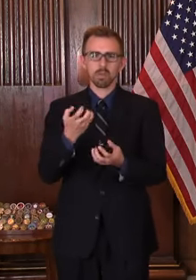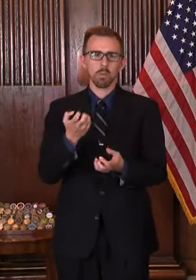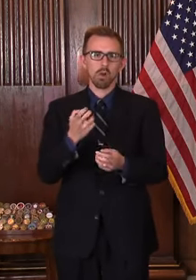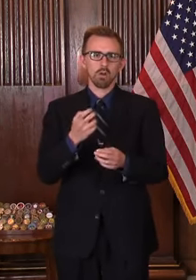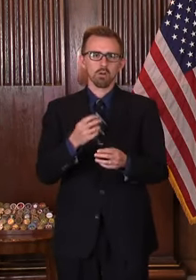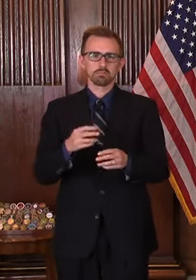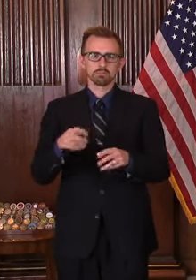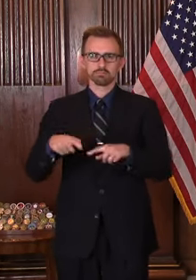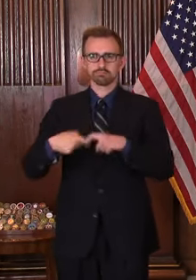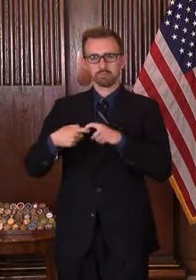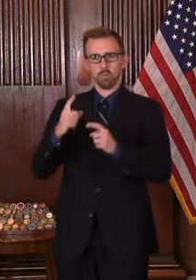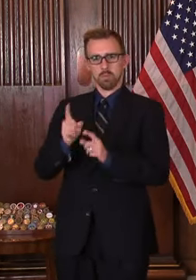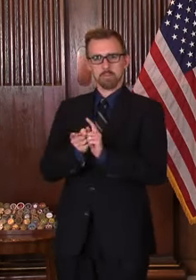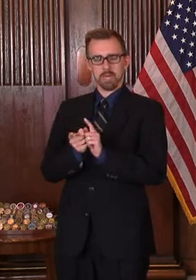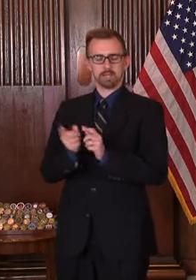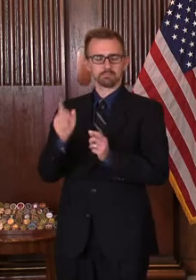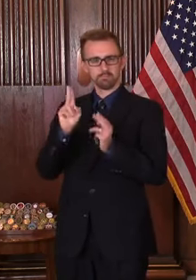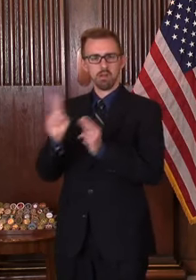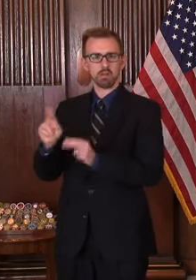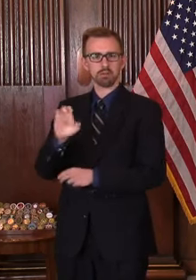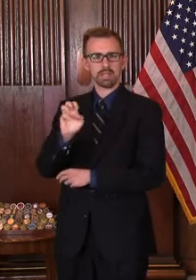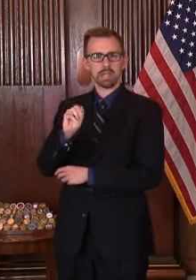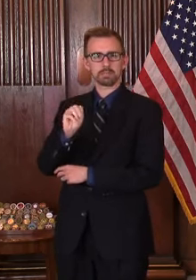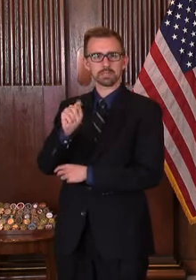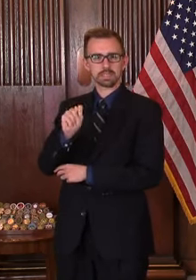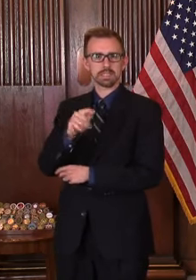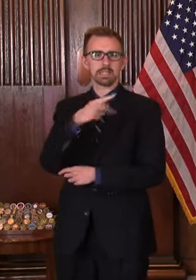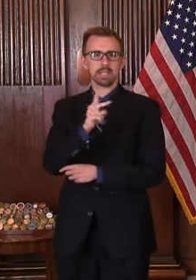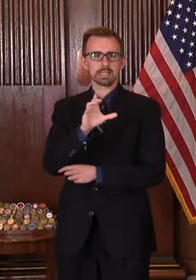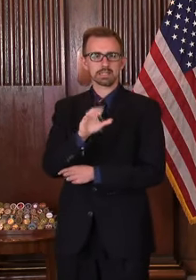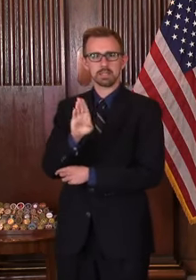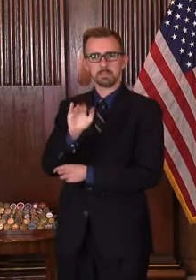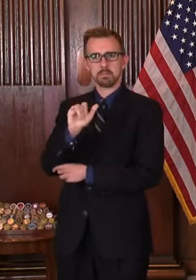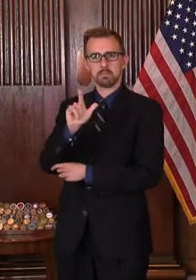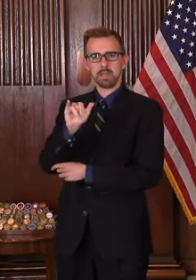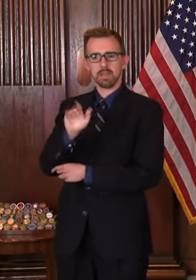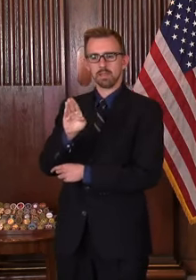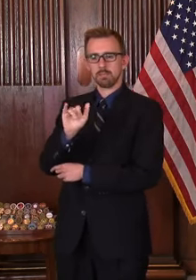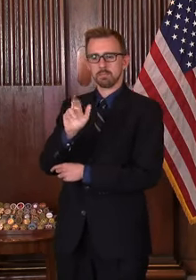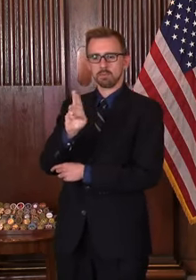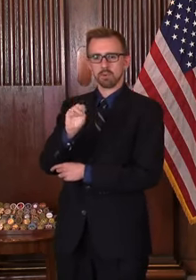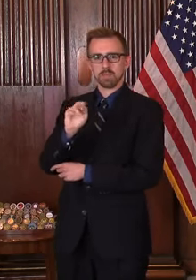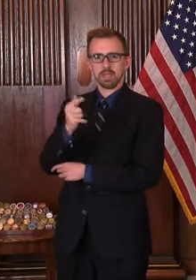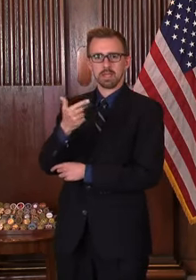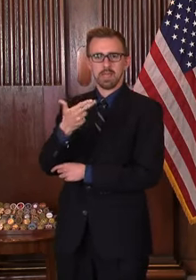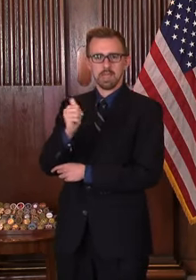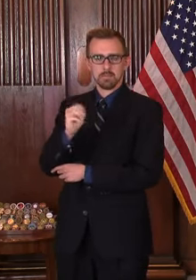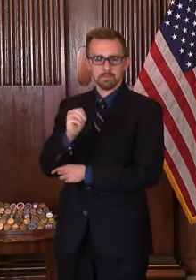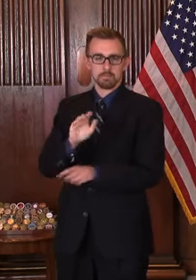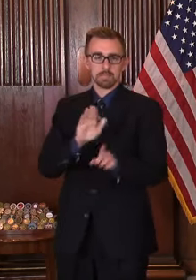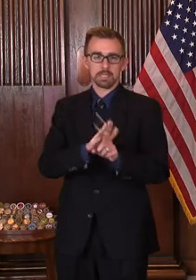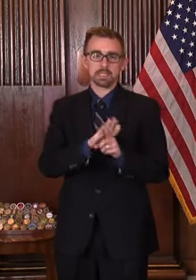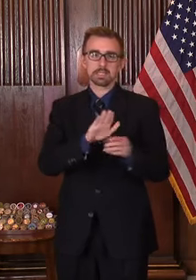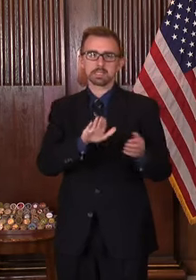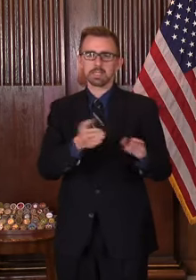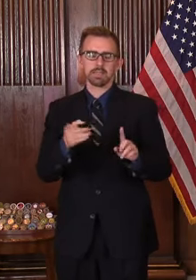honor Kansas City Fire Department EMT Billy Birmingham. His death is the first